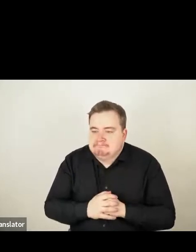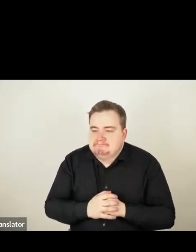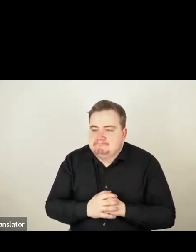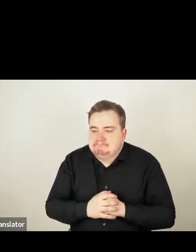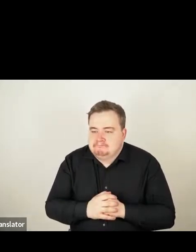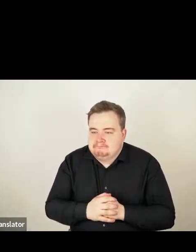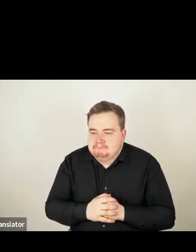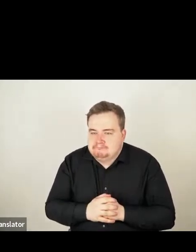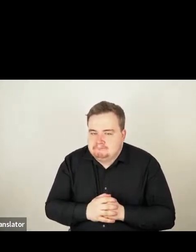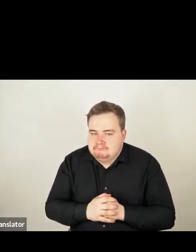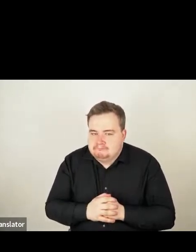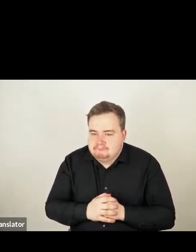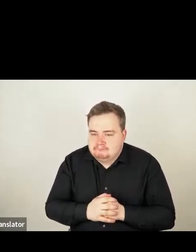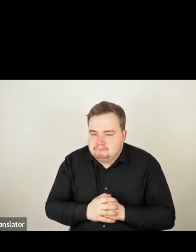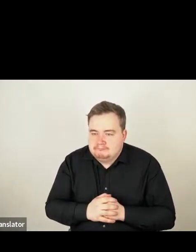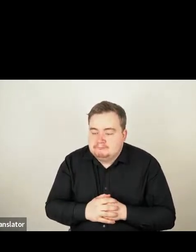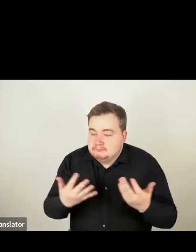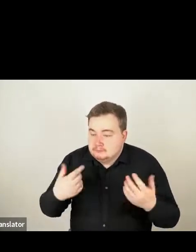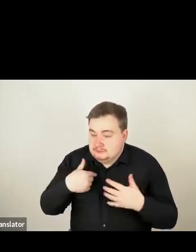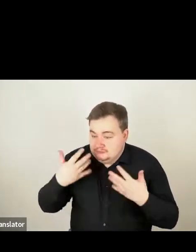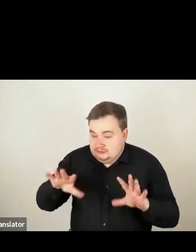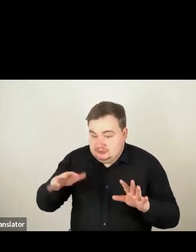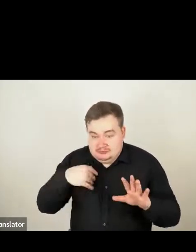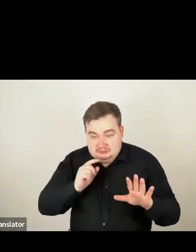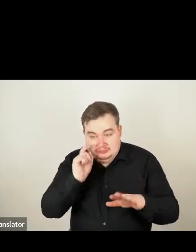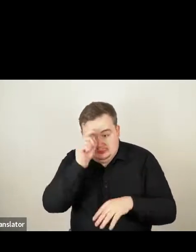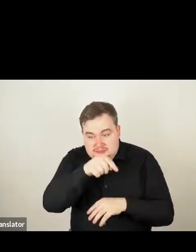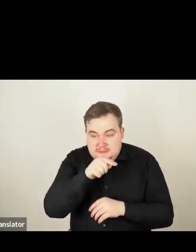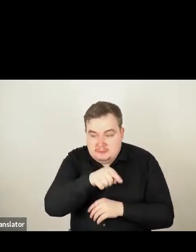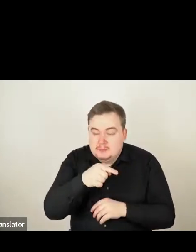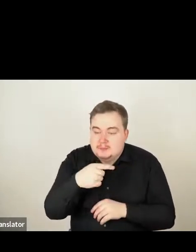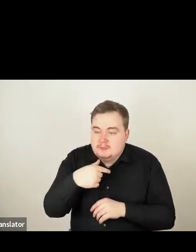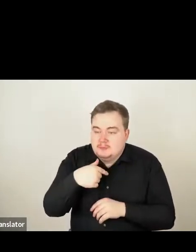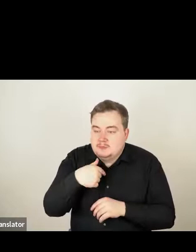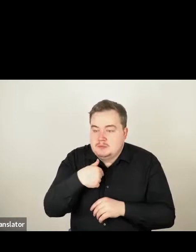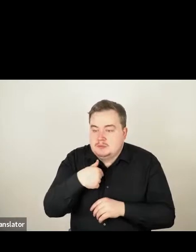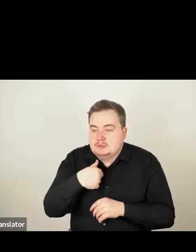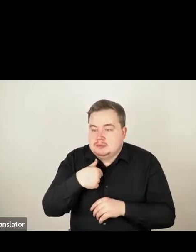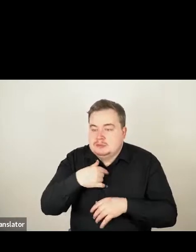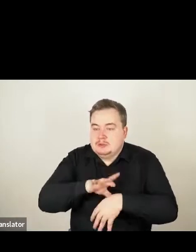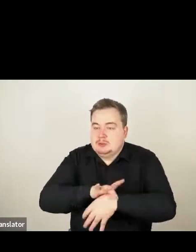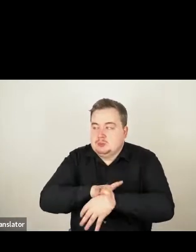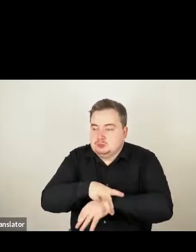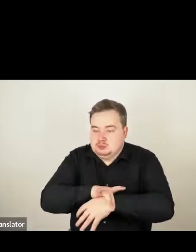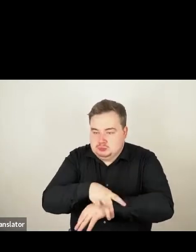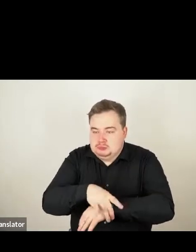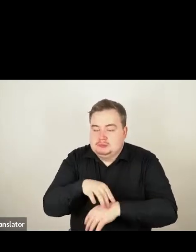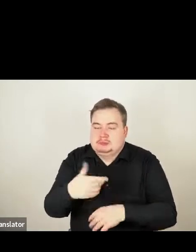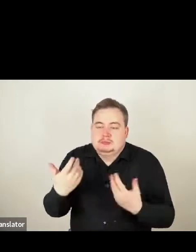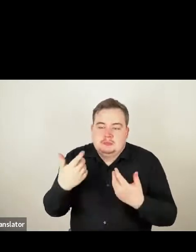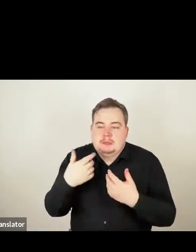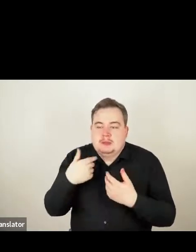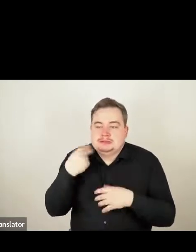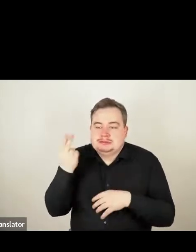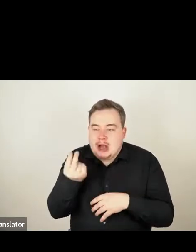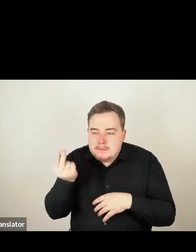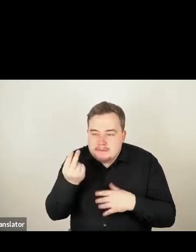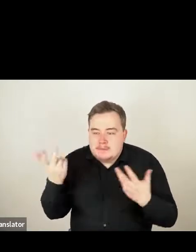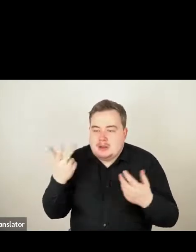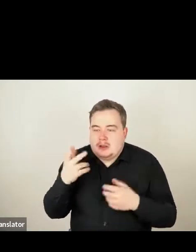in Serbia, and then also in two countries in Africa, in Kenya and Djibouti. And again, great to